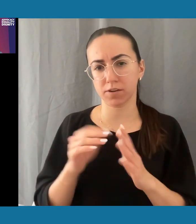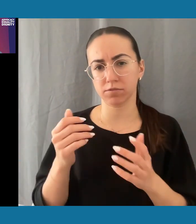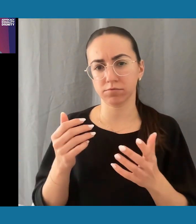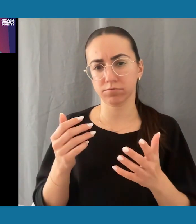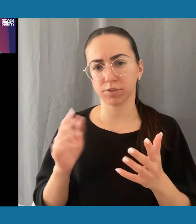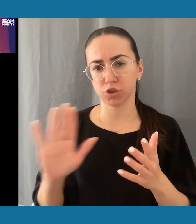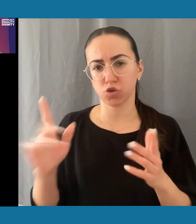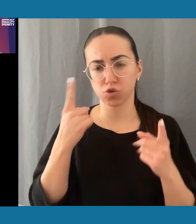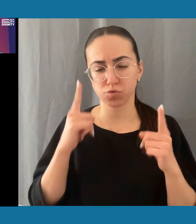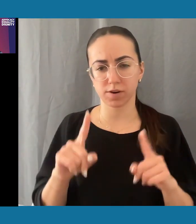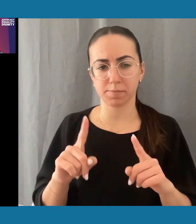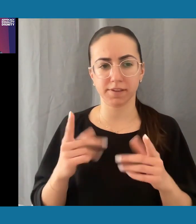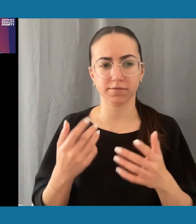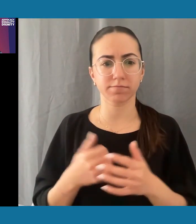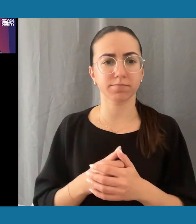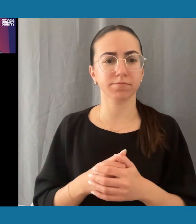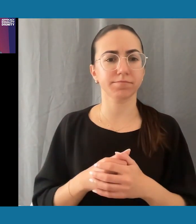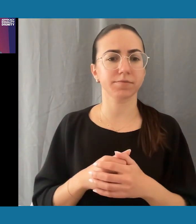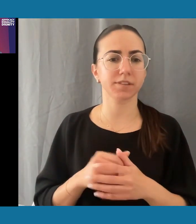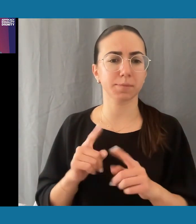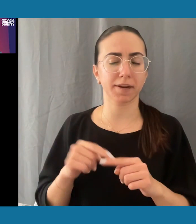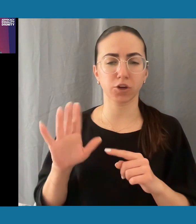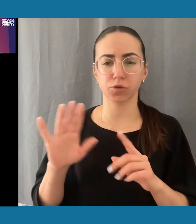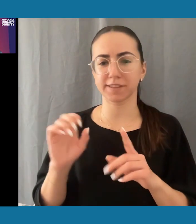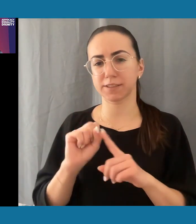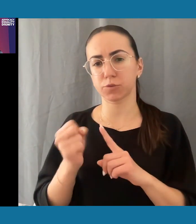situation. Next slide, please.